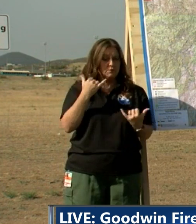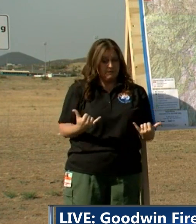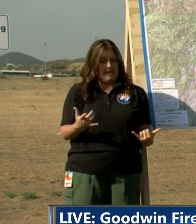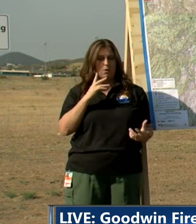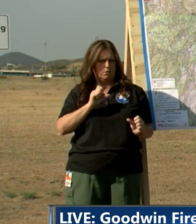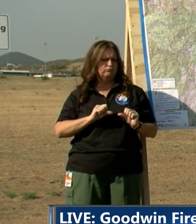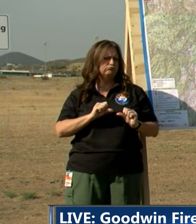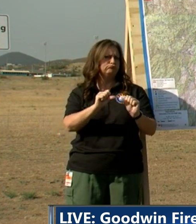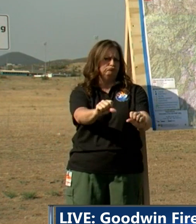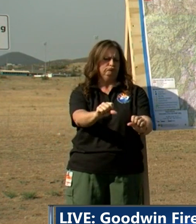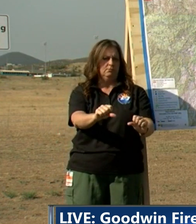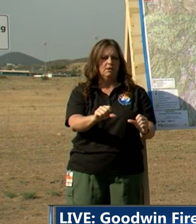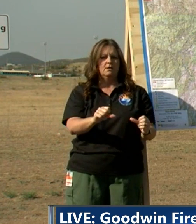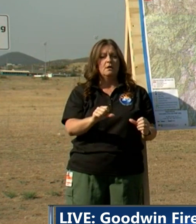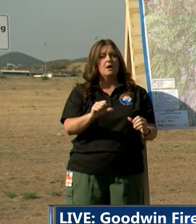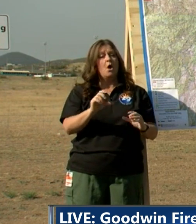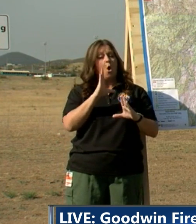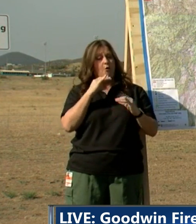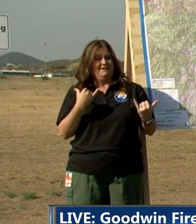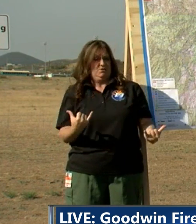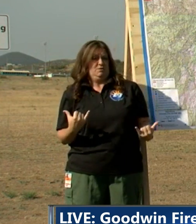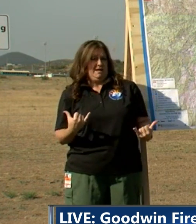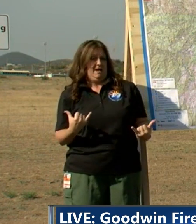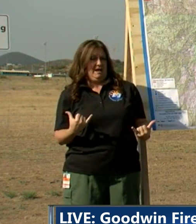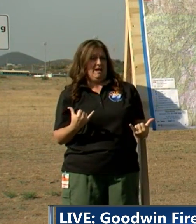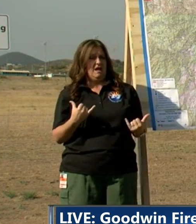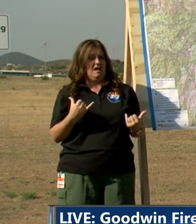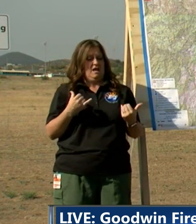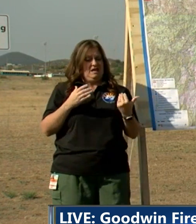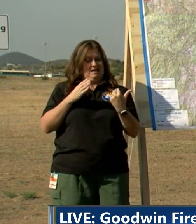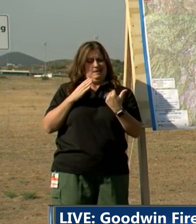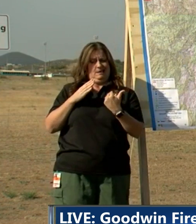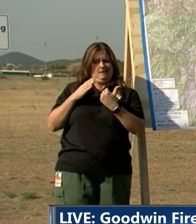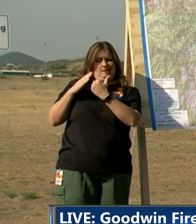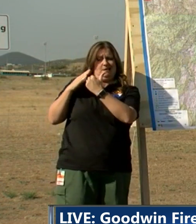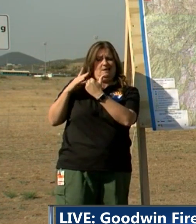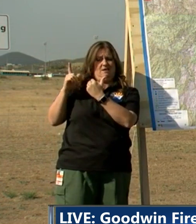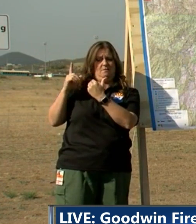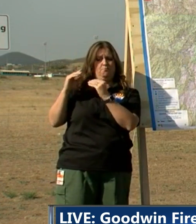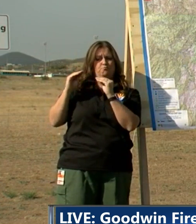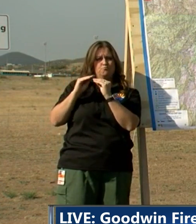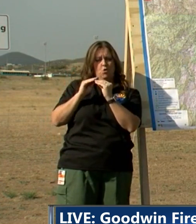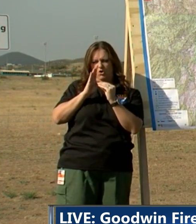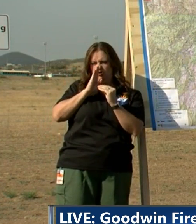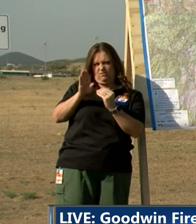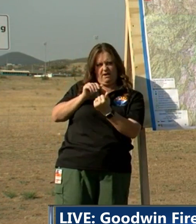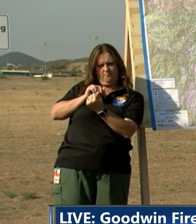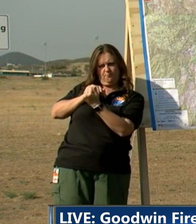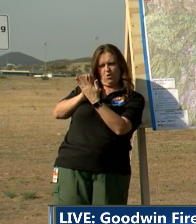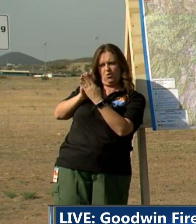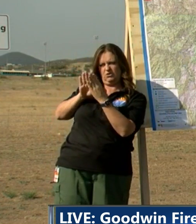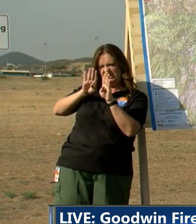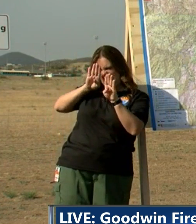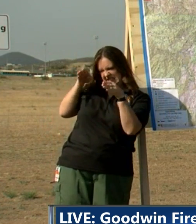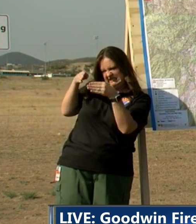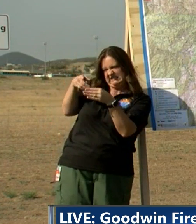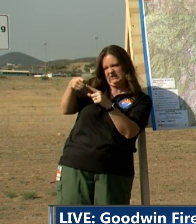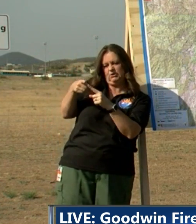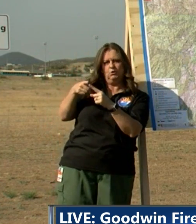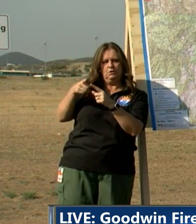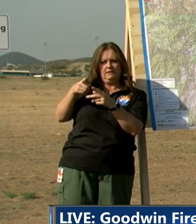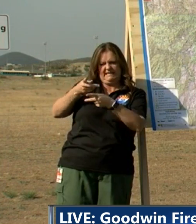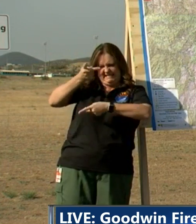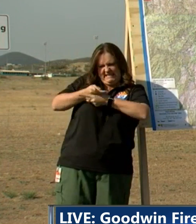today. Hopefully we can button up closer to this fire, more of a direct approach to keep that fire where it